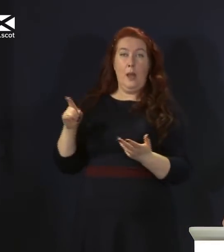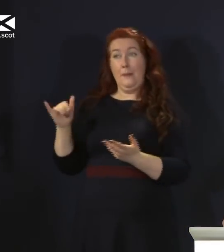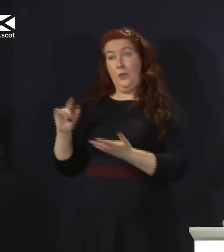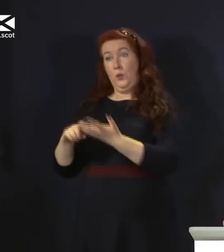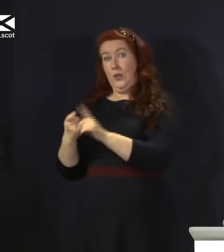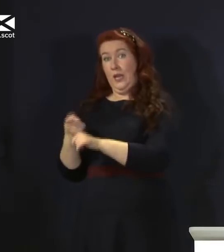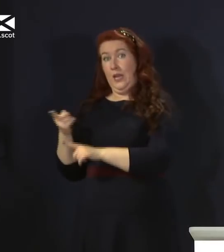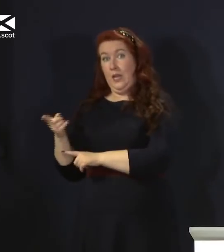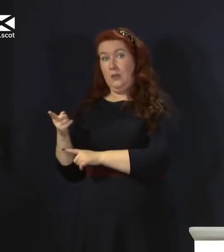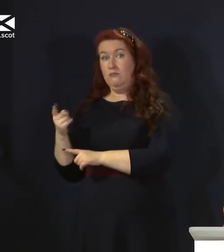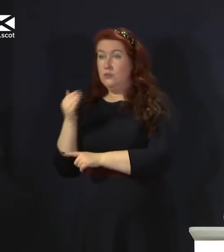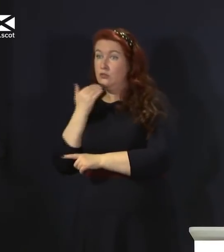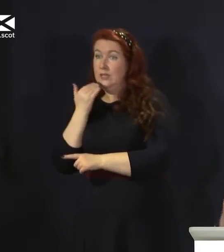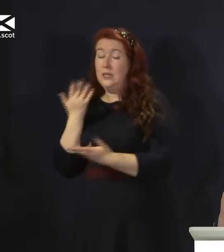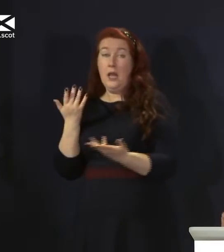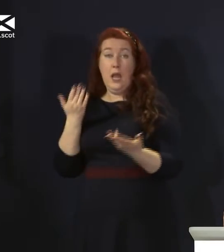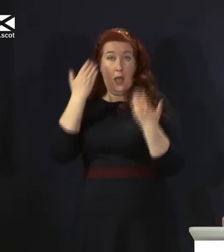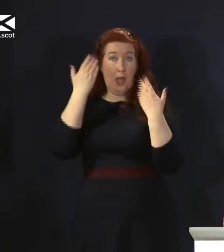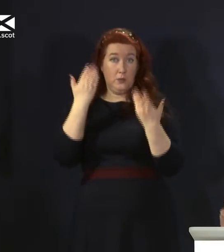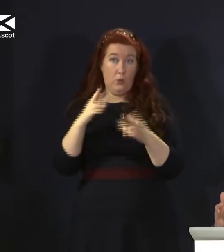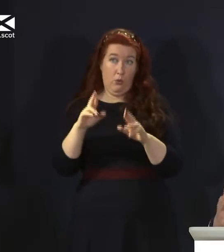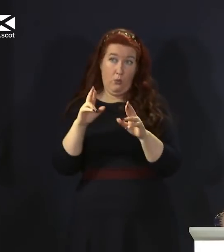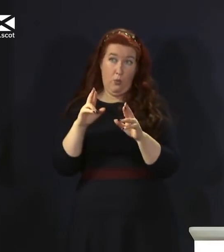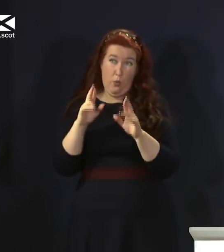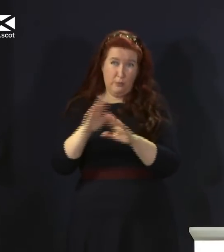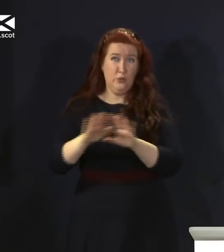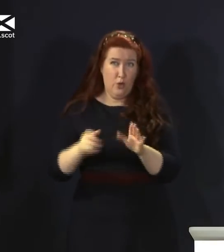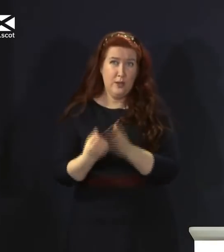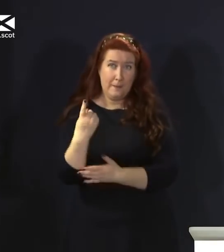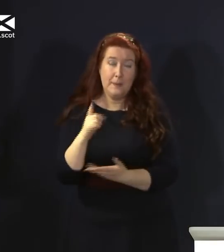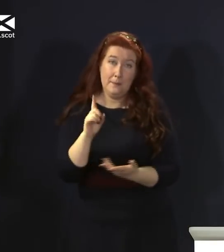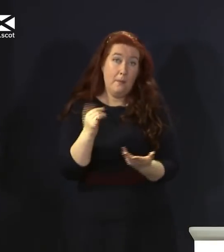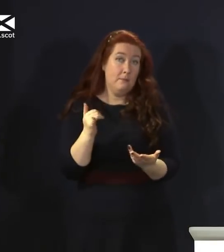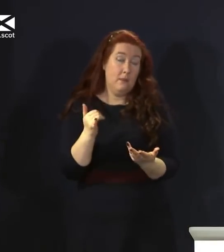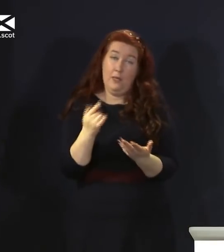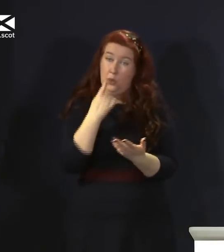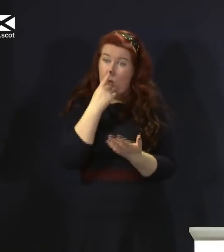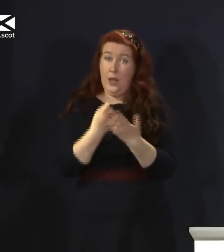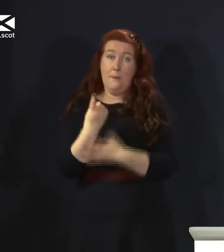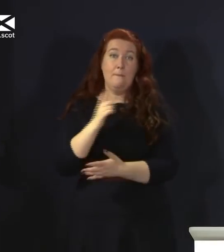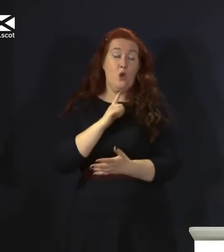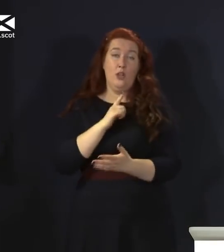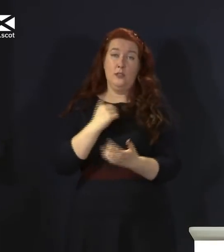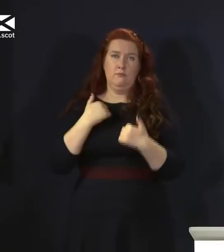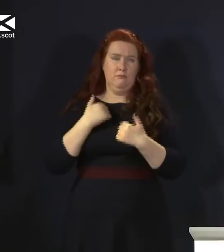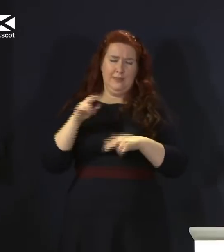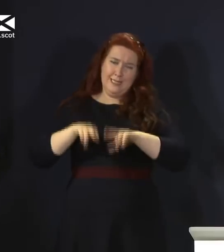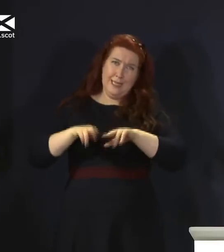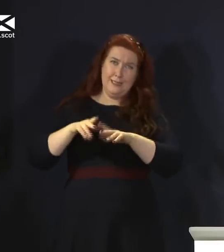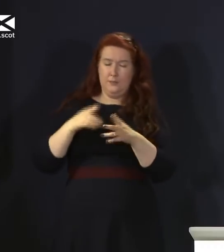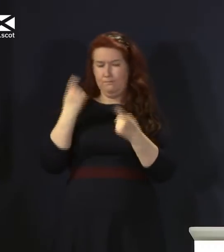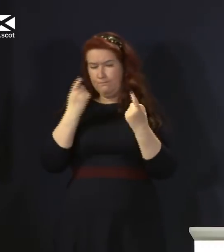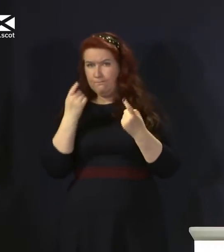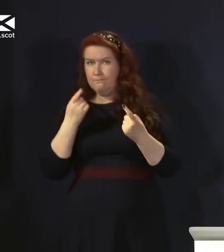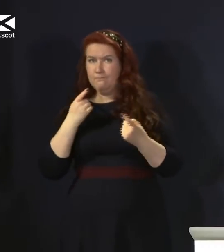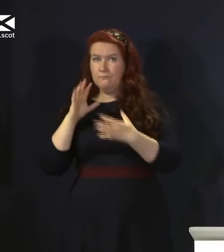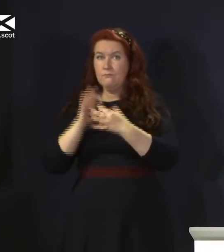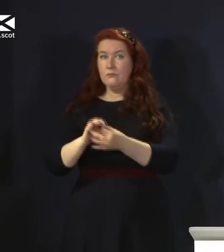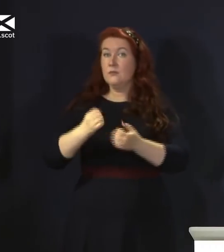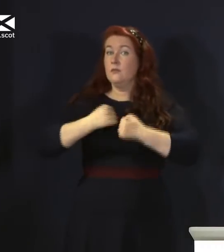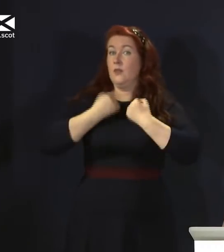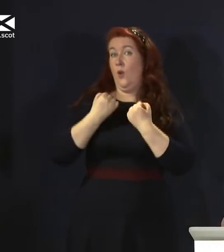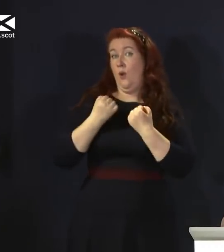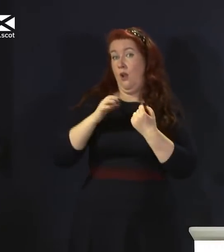tell you whether that situation is going to arise. I hope it won't, because we'll all be making these assessments on the basis of the